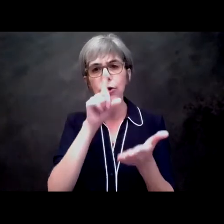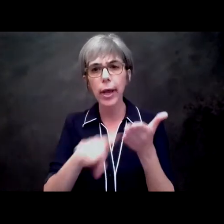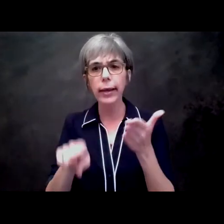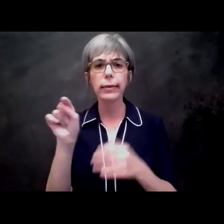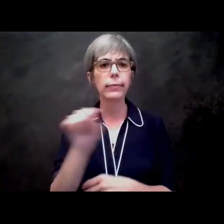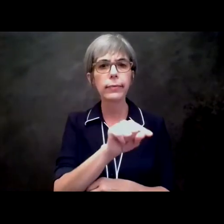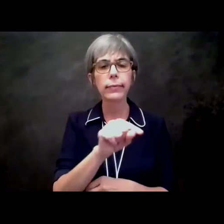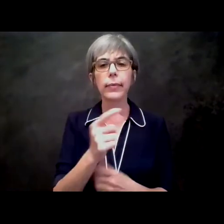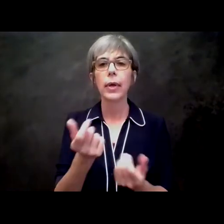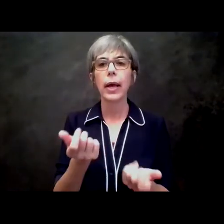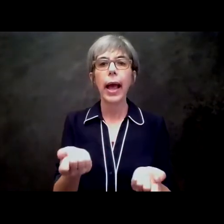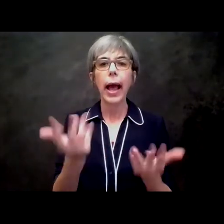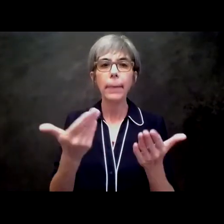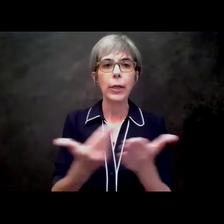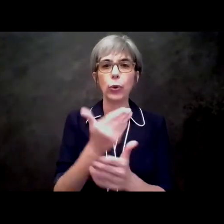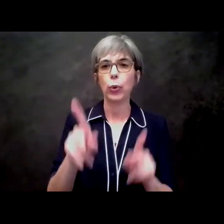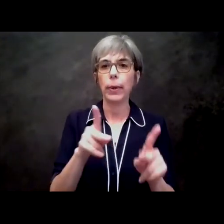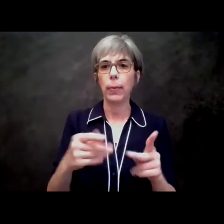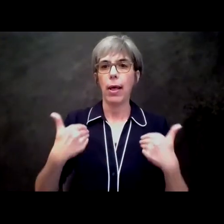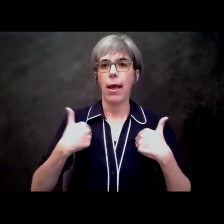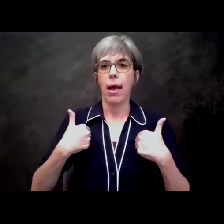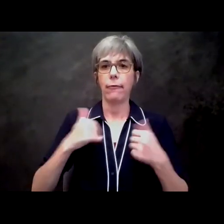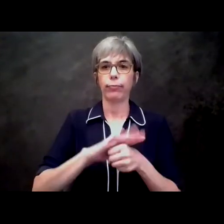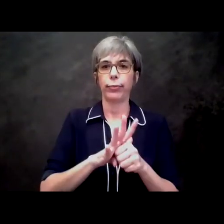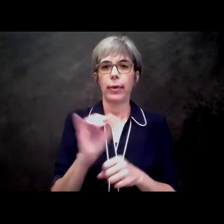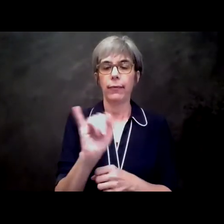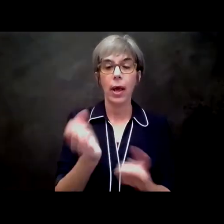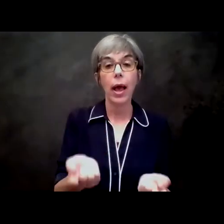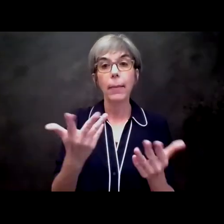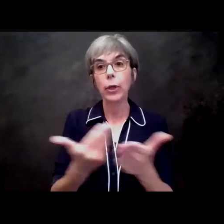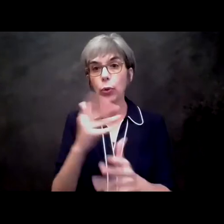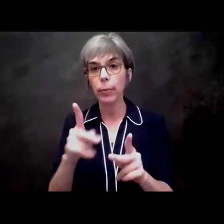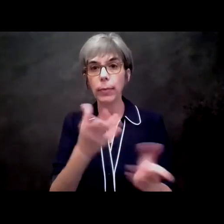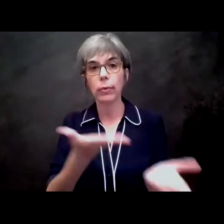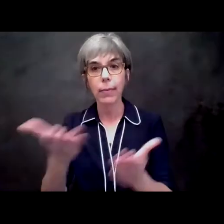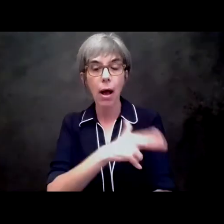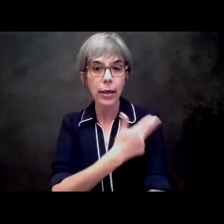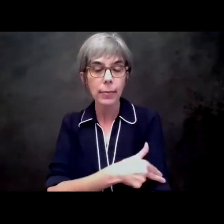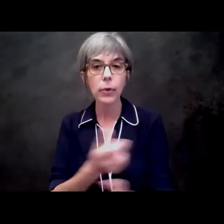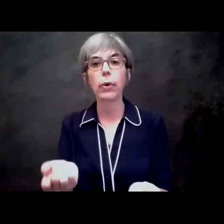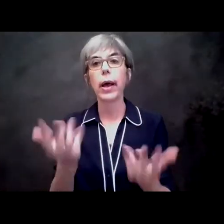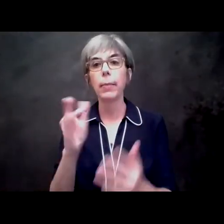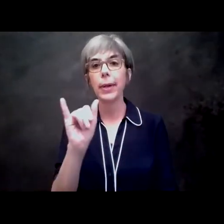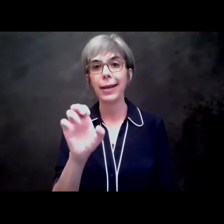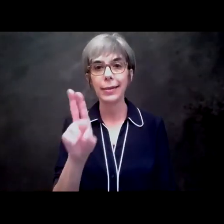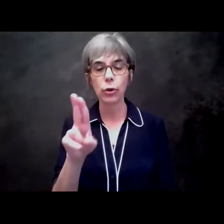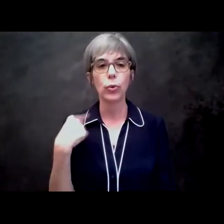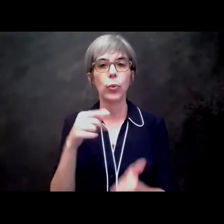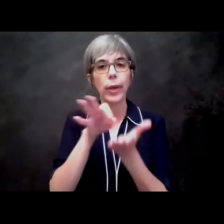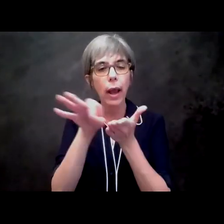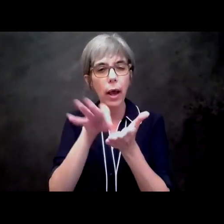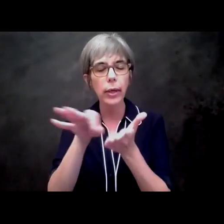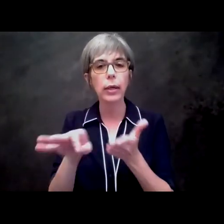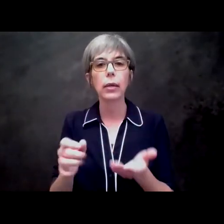of new people who get infected, the people who end up in the hospital, in the ICU. We're looking at the